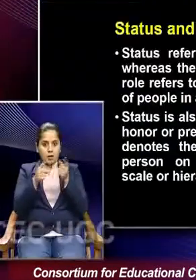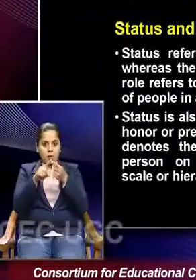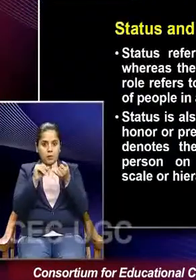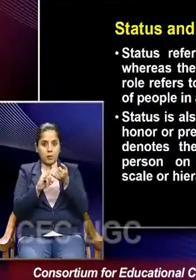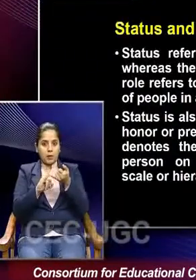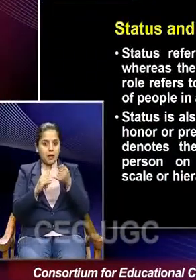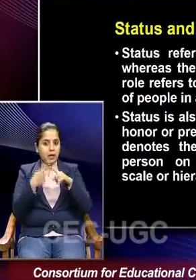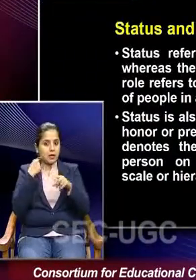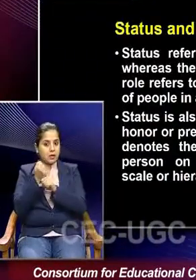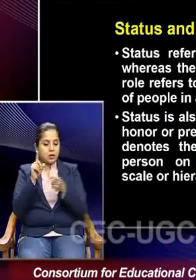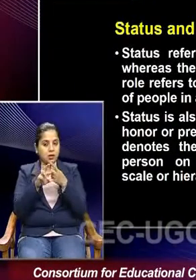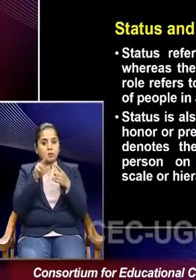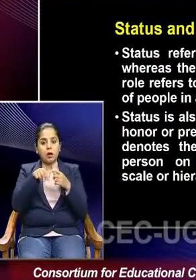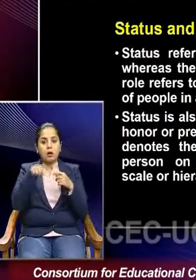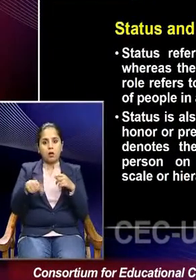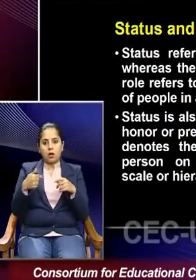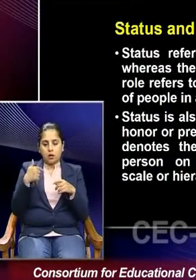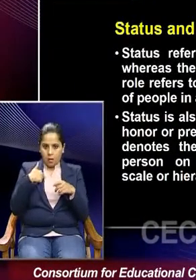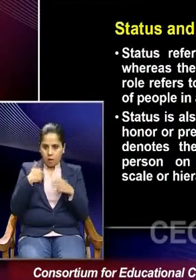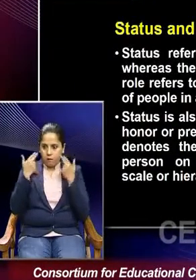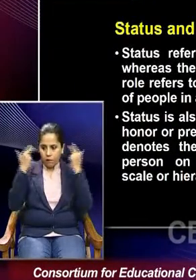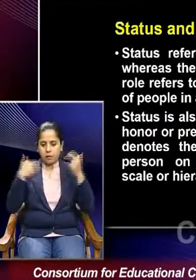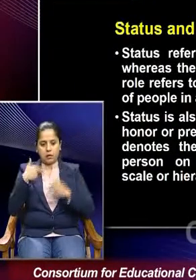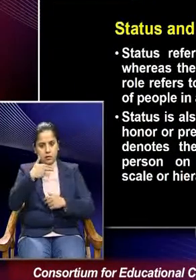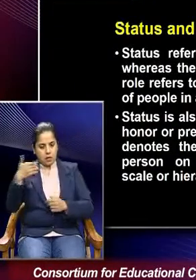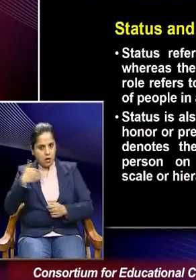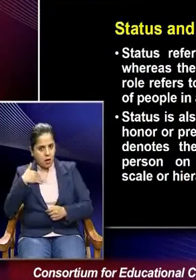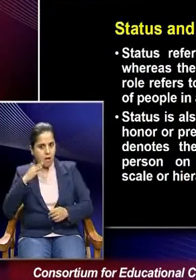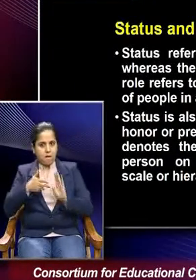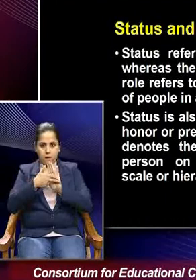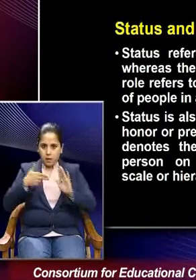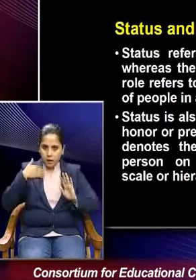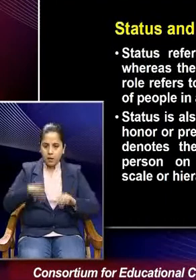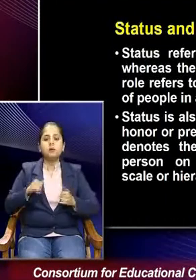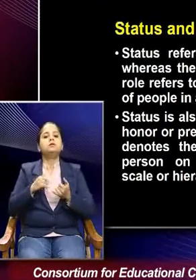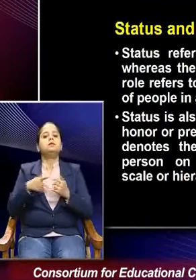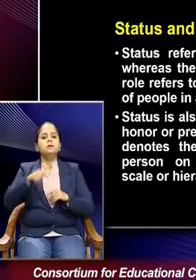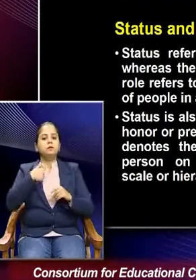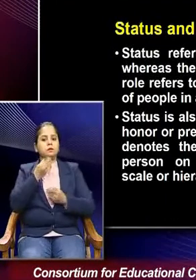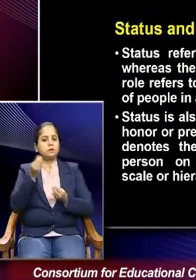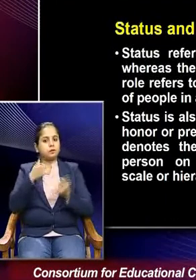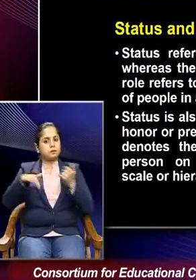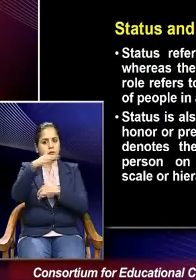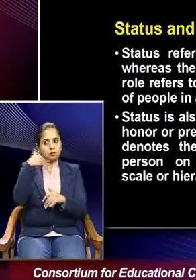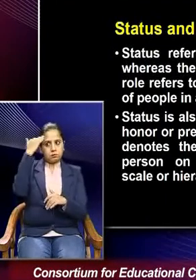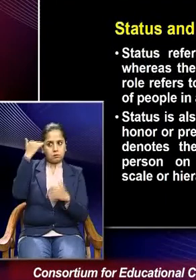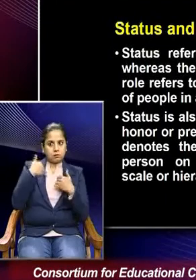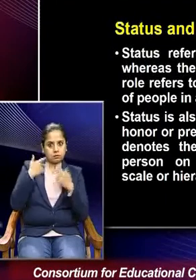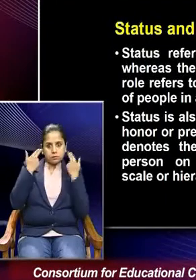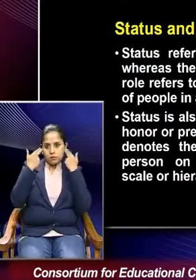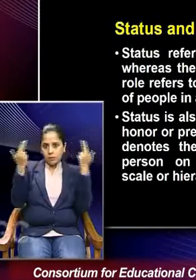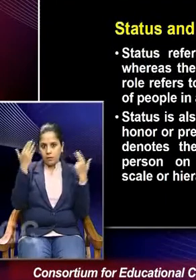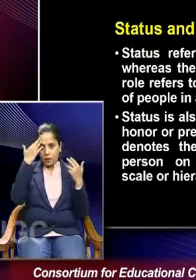synonymously with status. Prestige is that when you are at a certain status, a certain kind